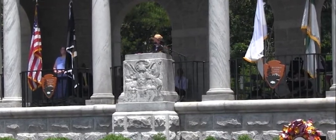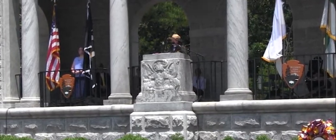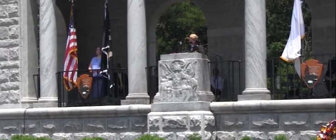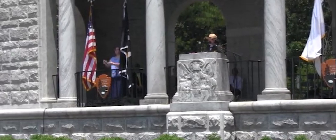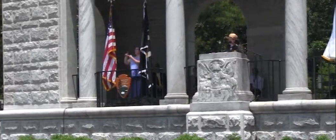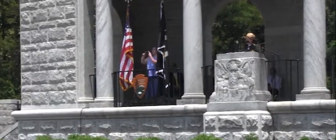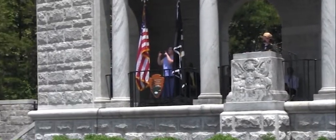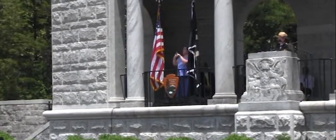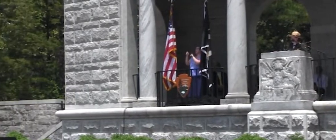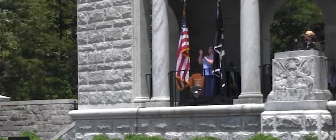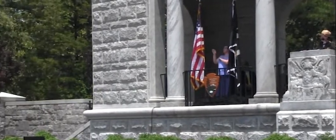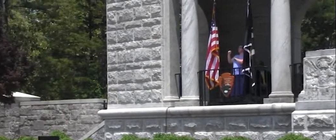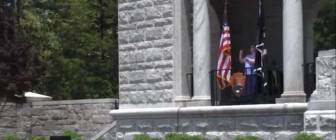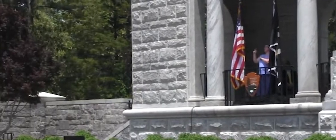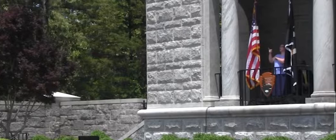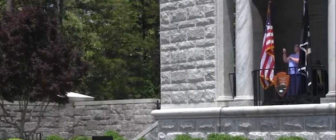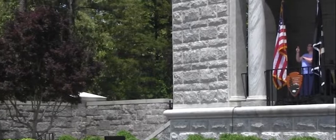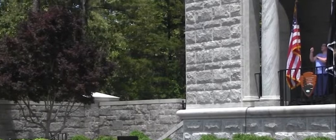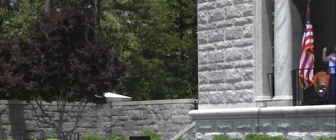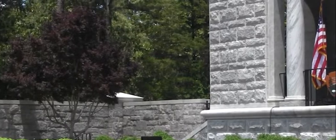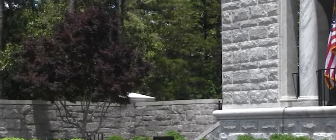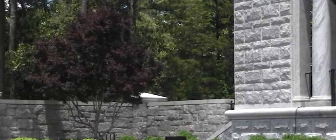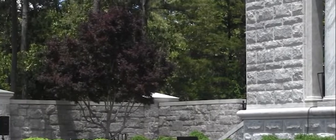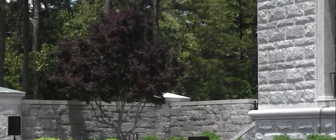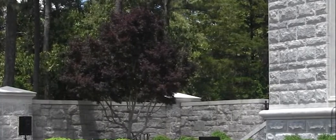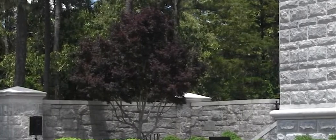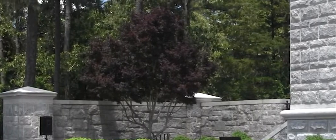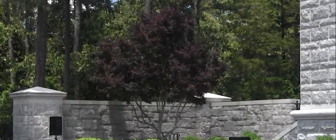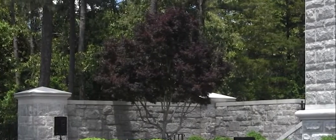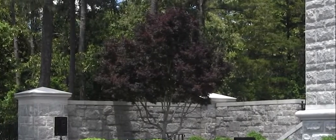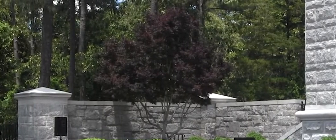Friends of Andersonville, Fred Boyles.